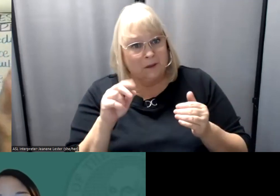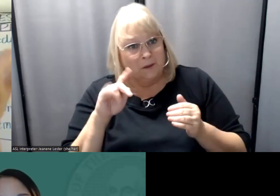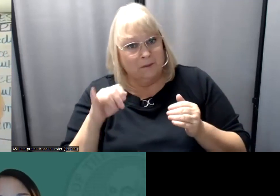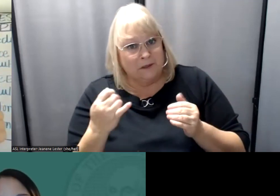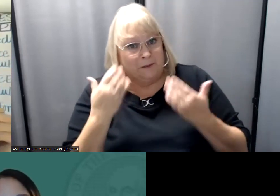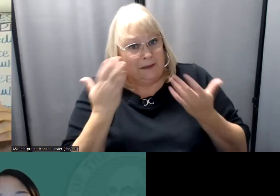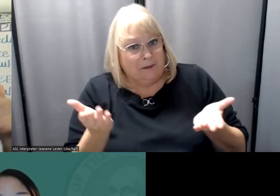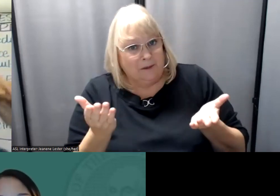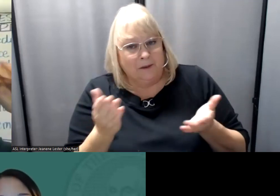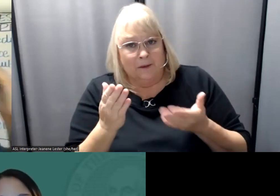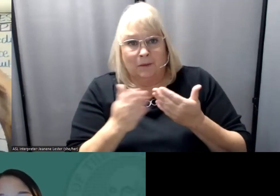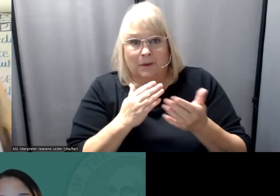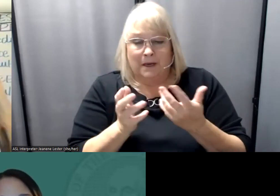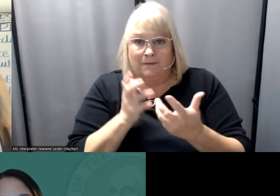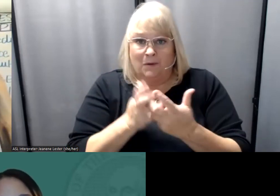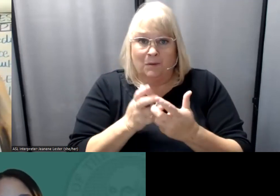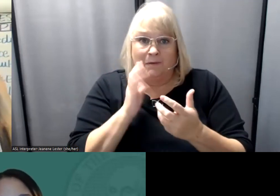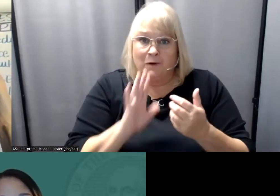know, whatever works for your team.